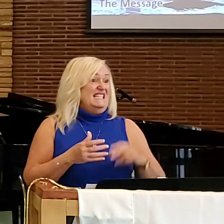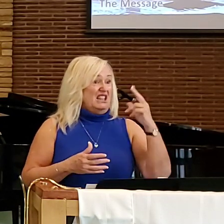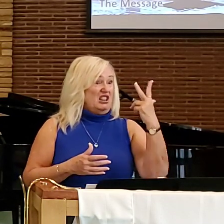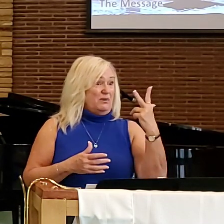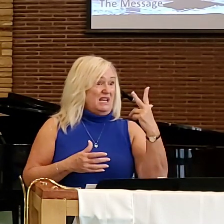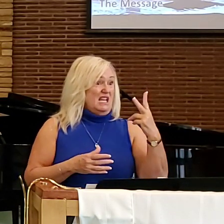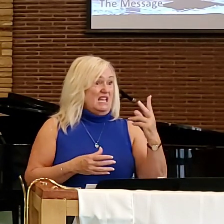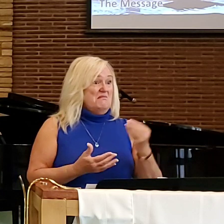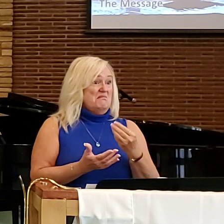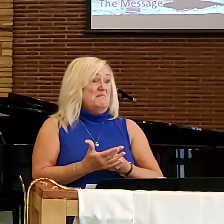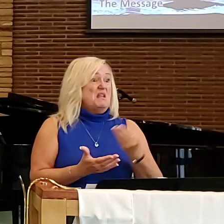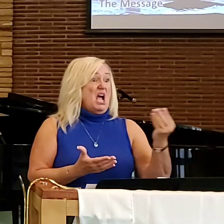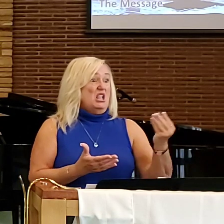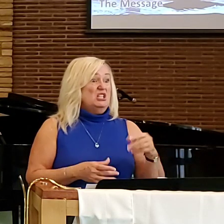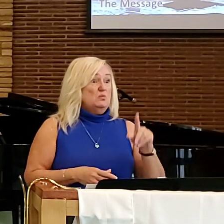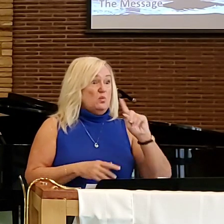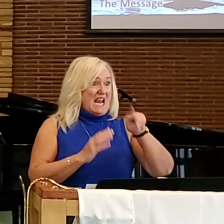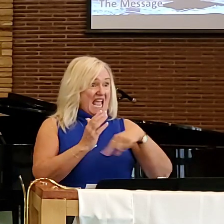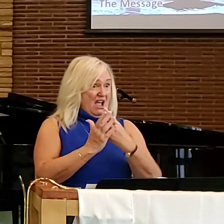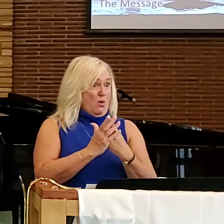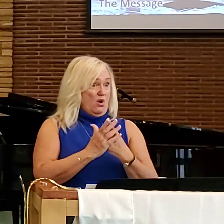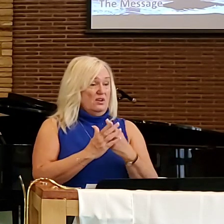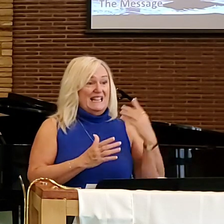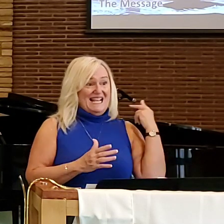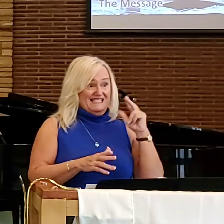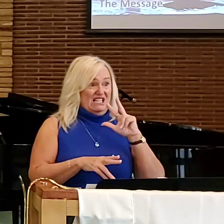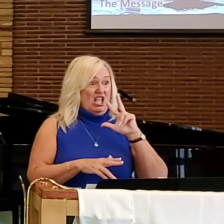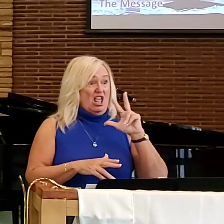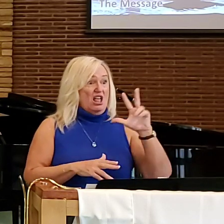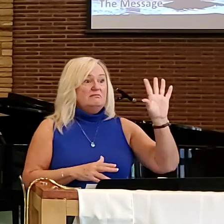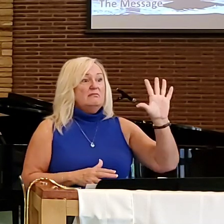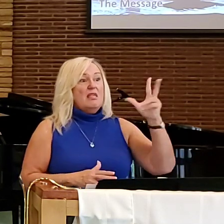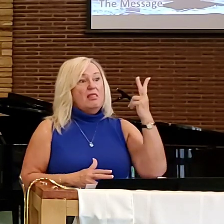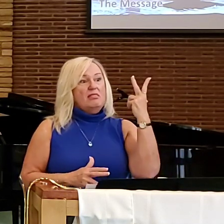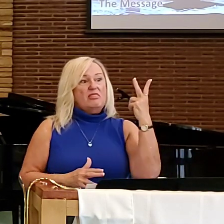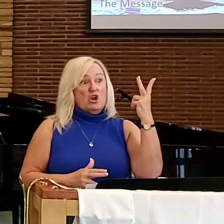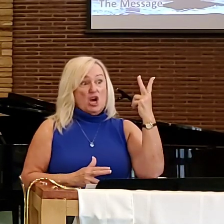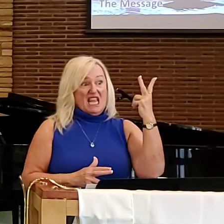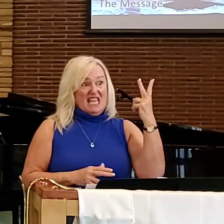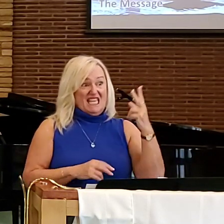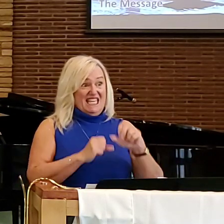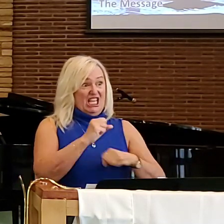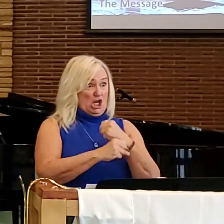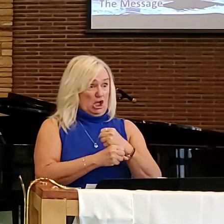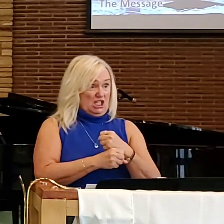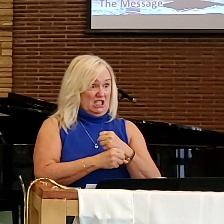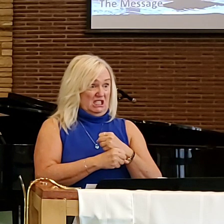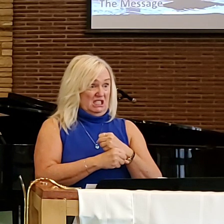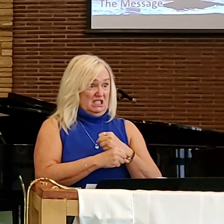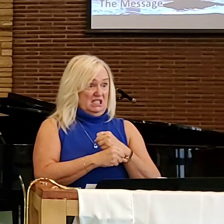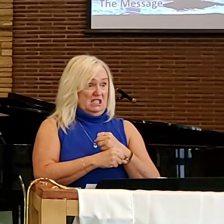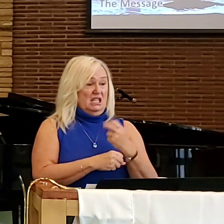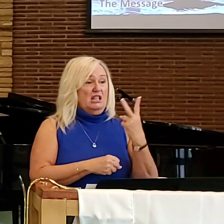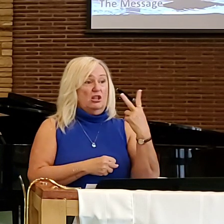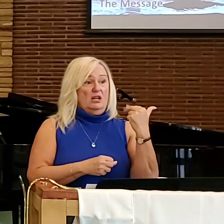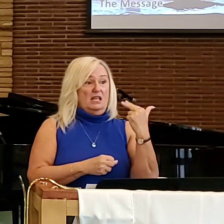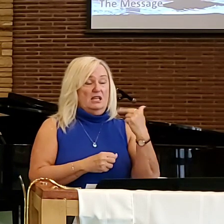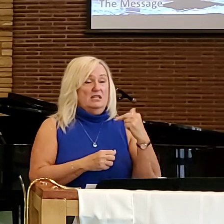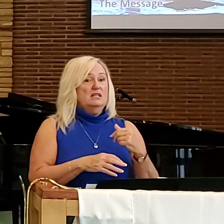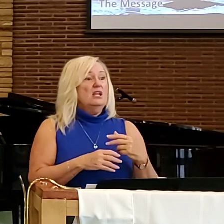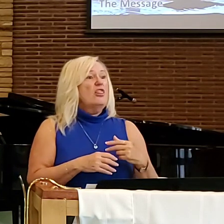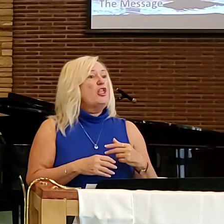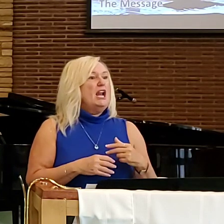last 30 years. With tips, most of them still have to have food stamps to